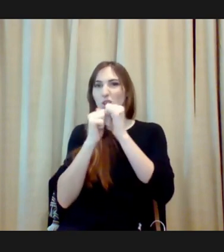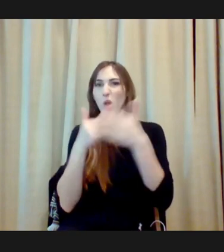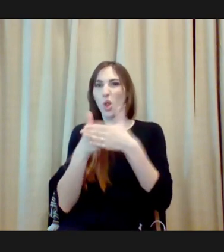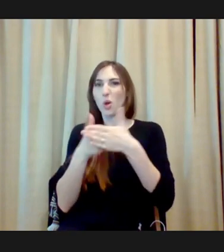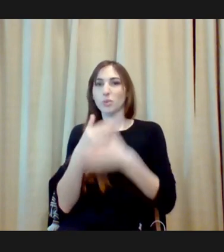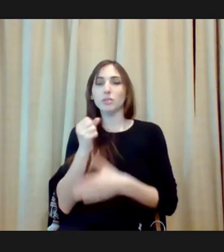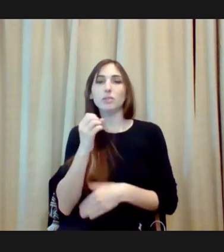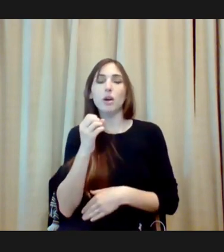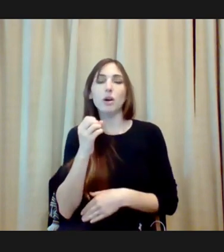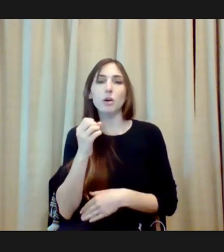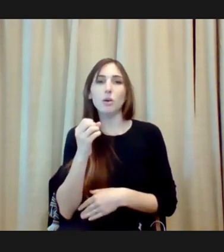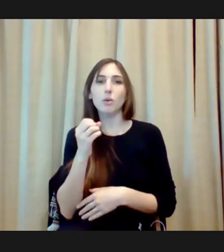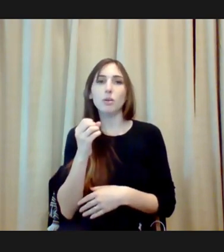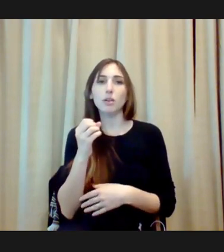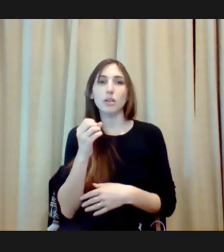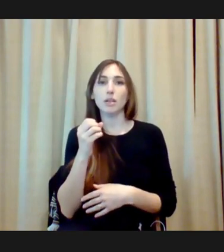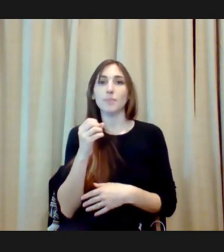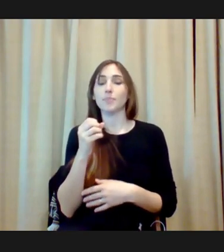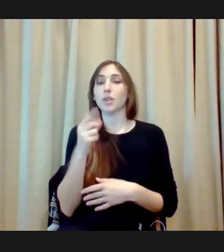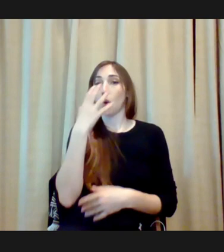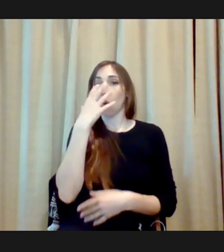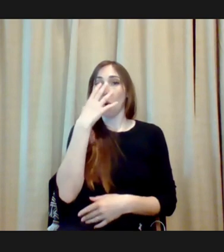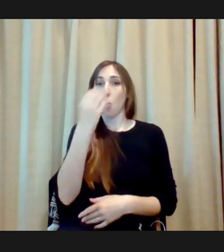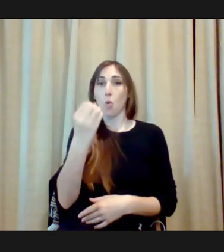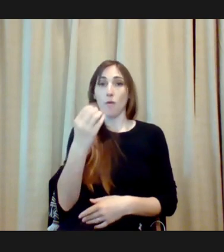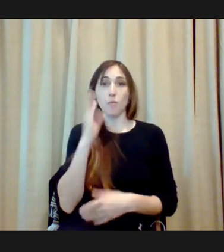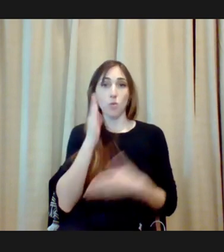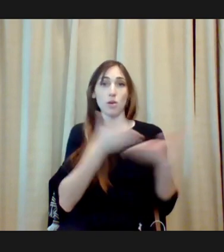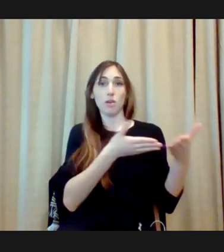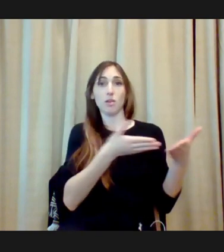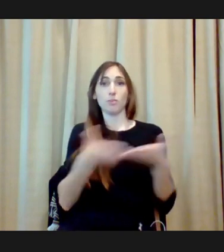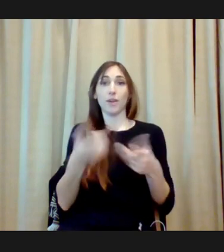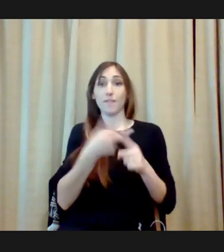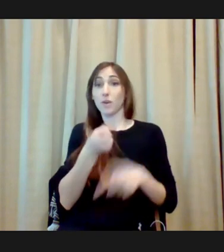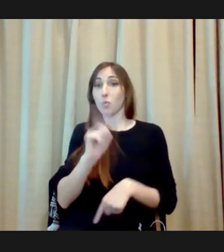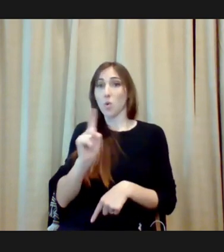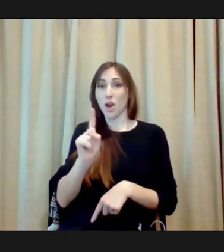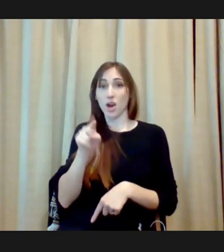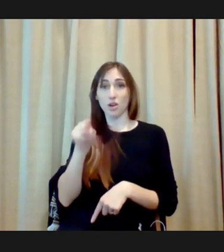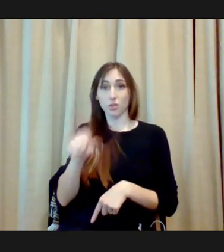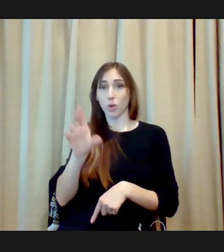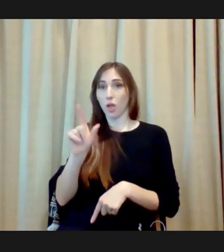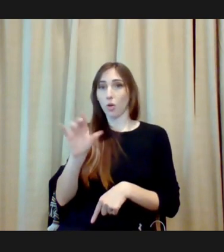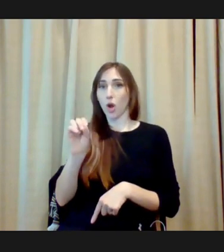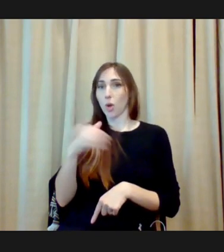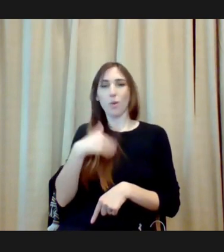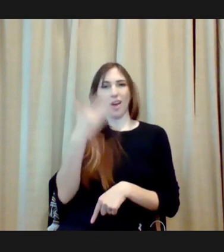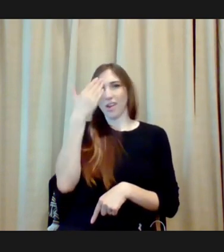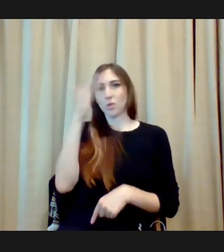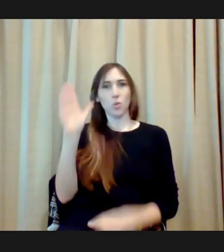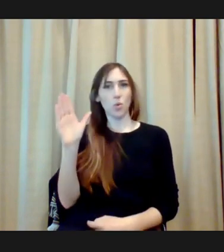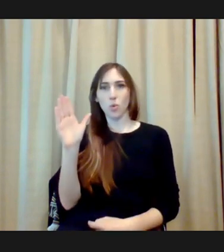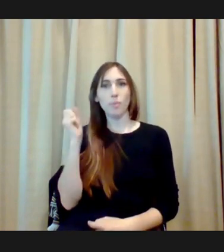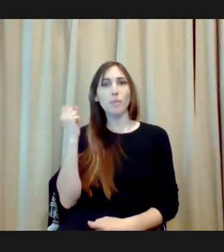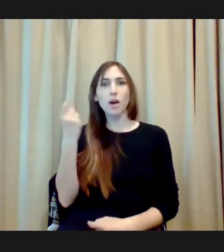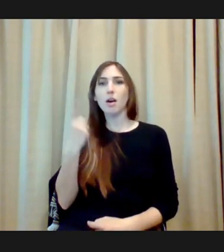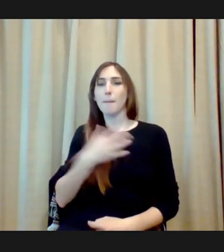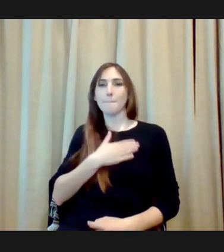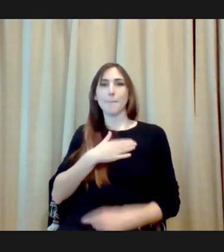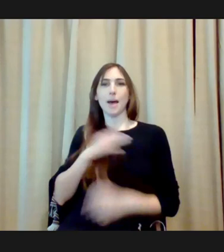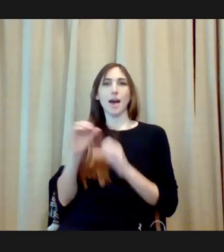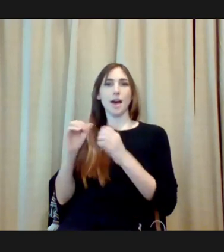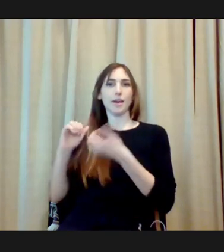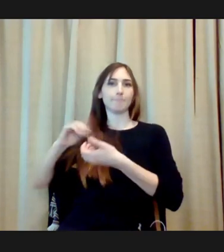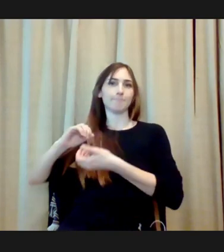know where they're planning to bring the wolves in from. I can tell you that my associate at the center, Mike Robinson, is deeply involved